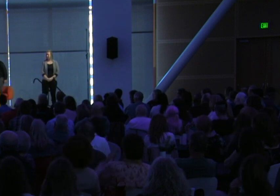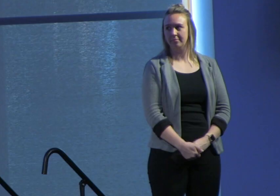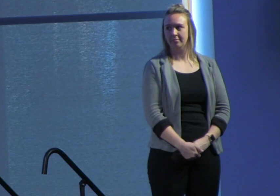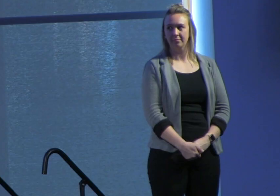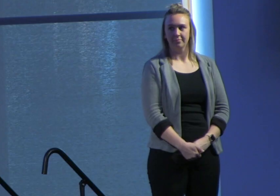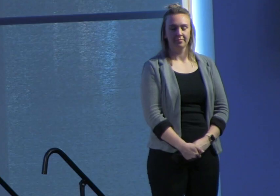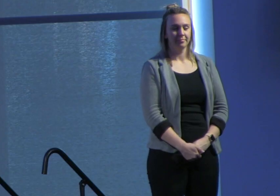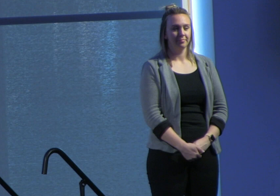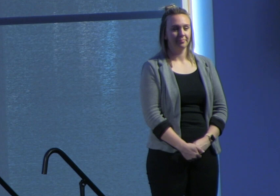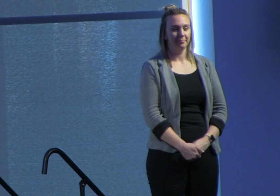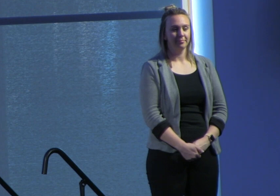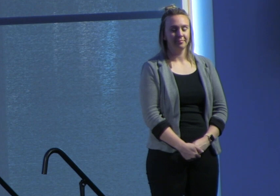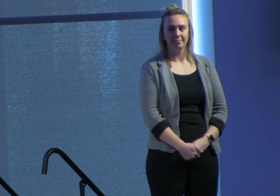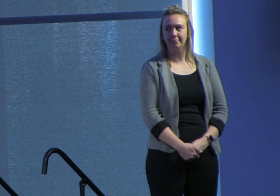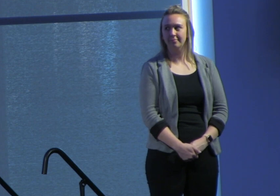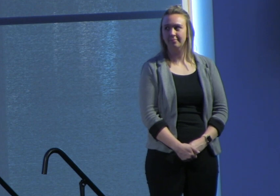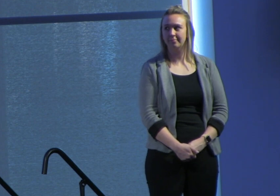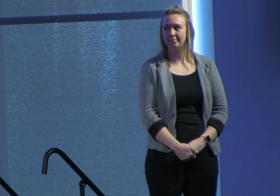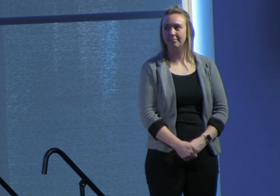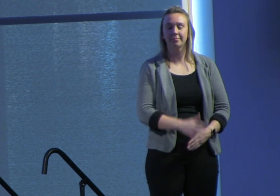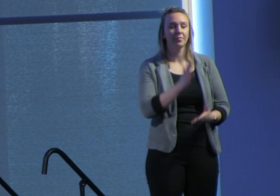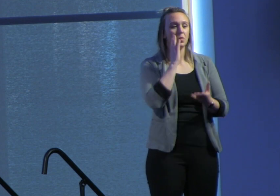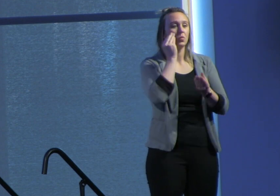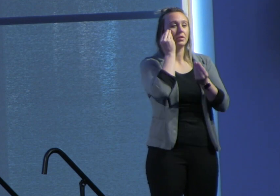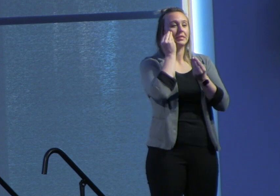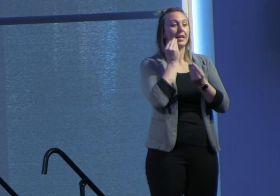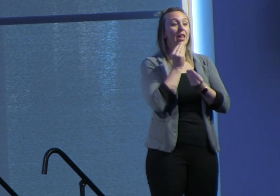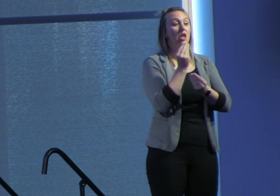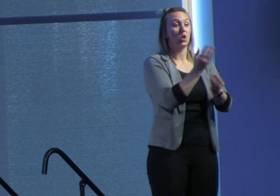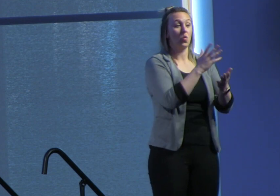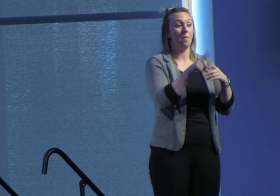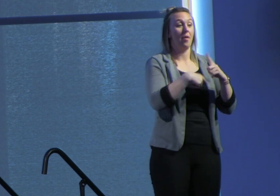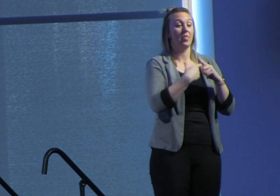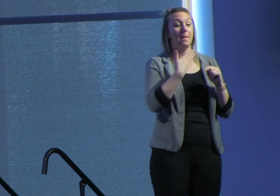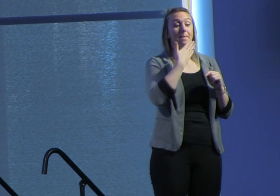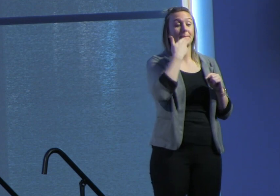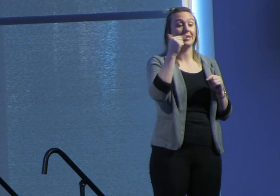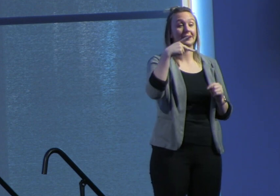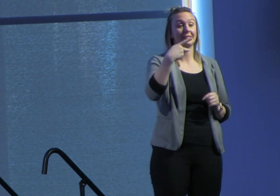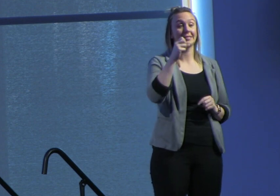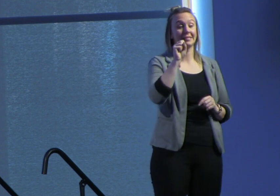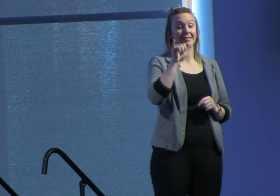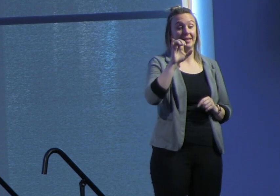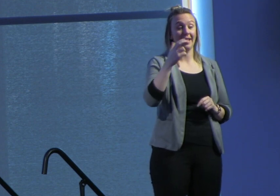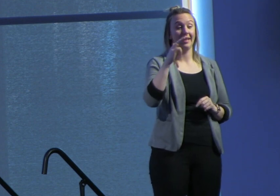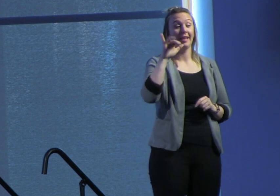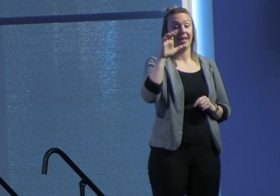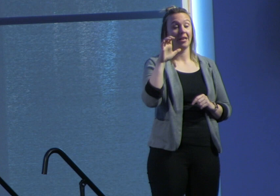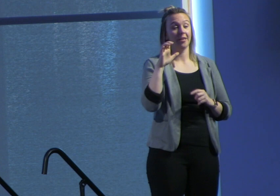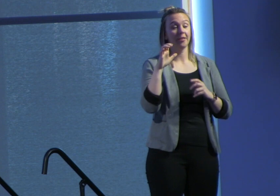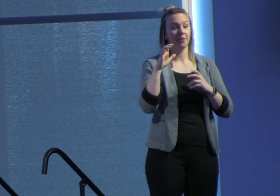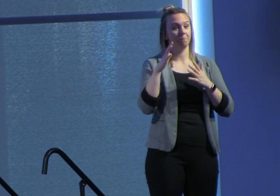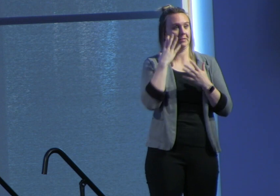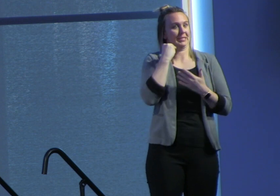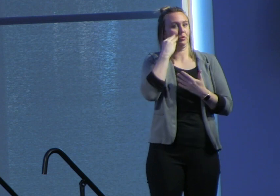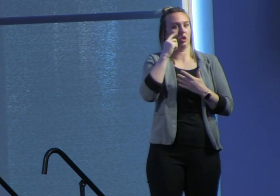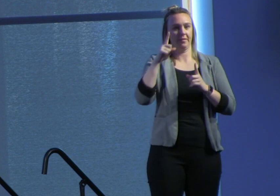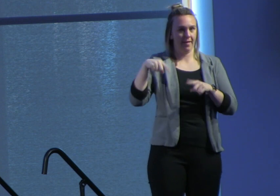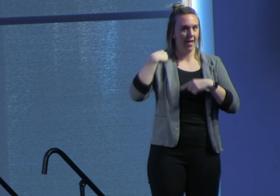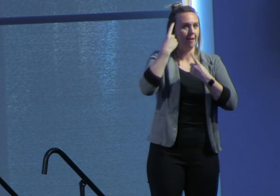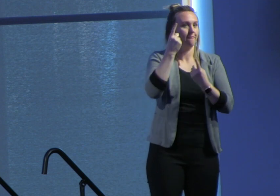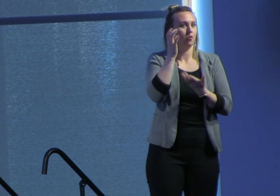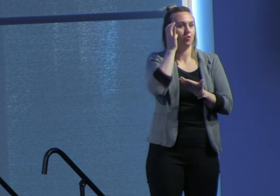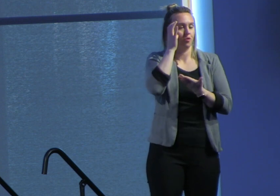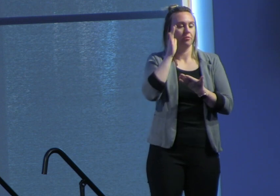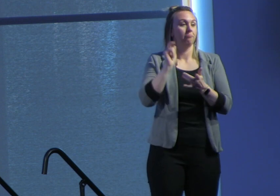Well, I'm going to tell you about the best psychic reading that I ever heard. It changed my life